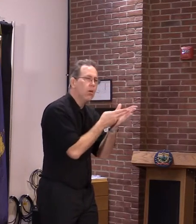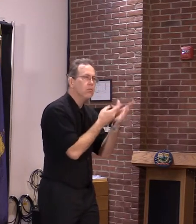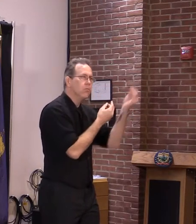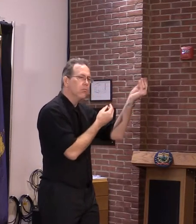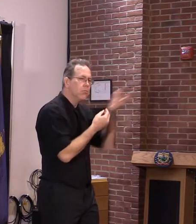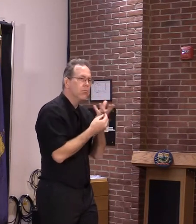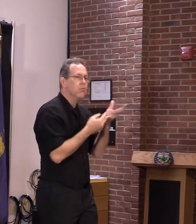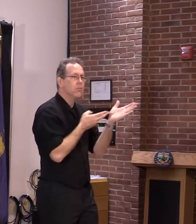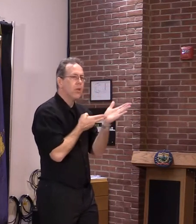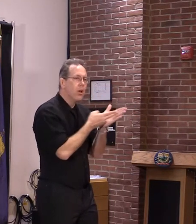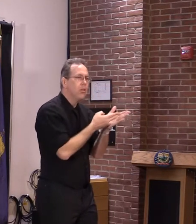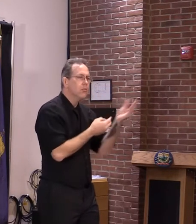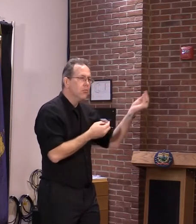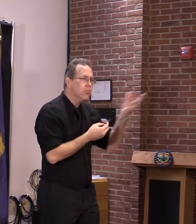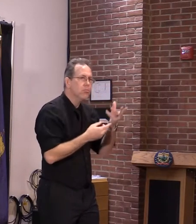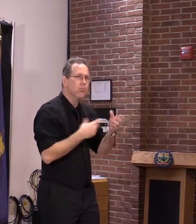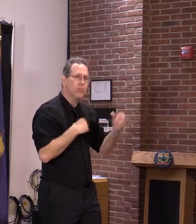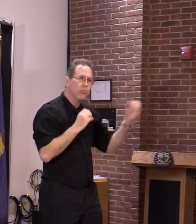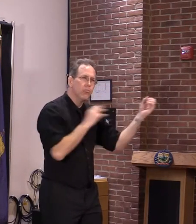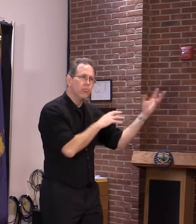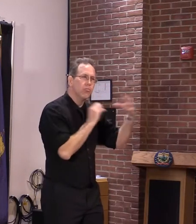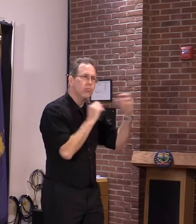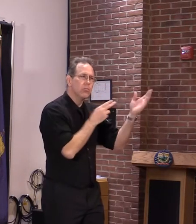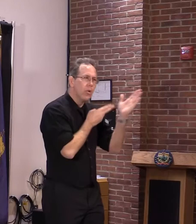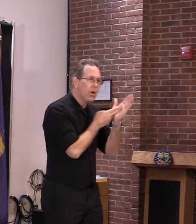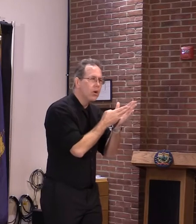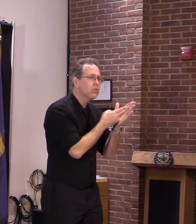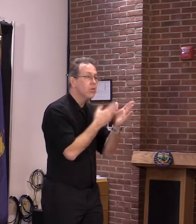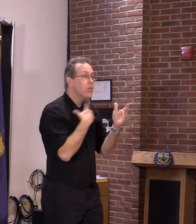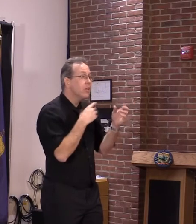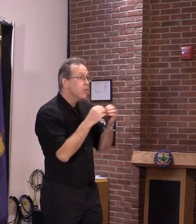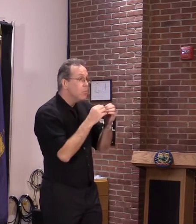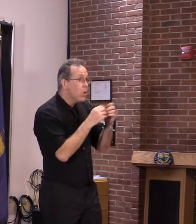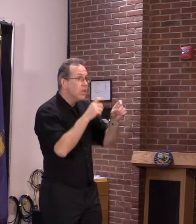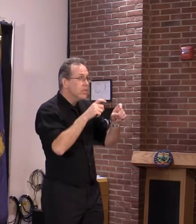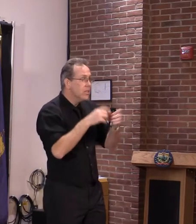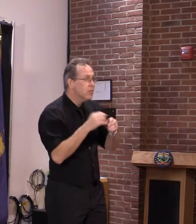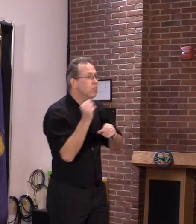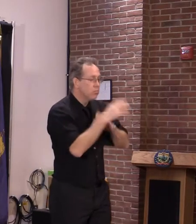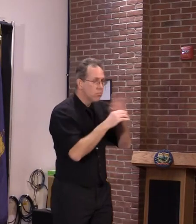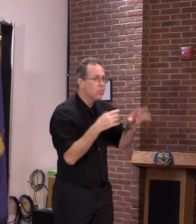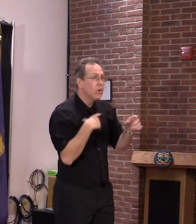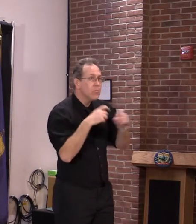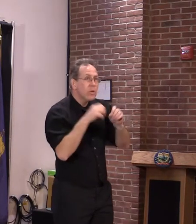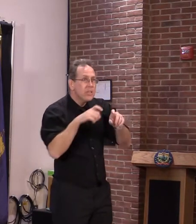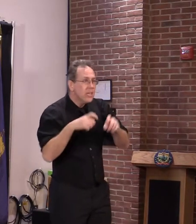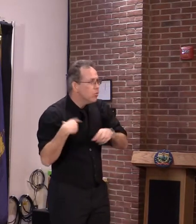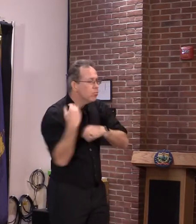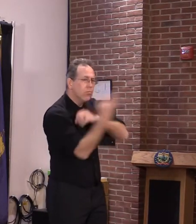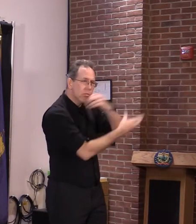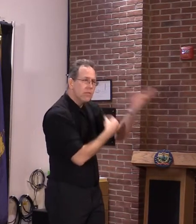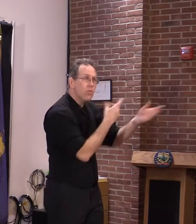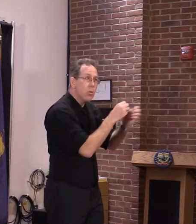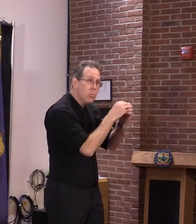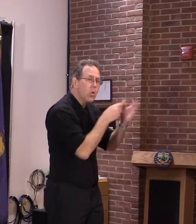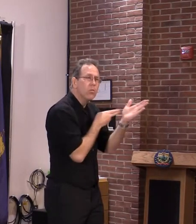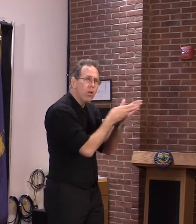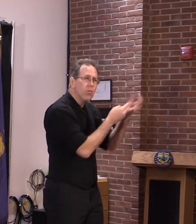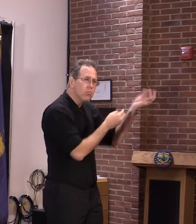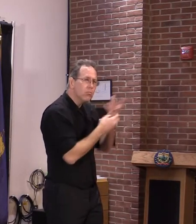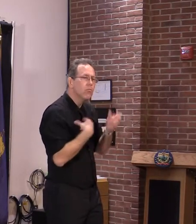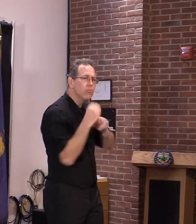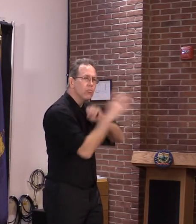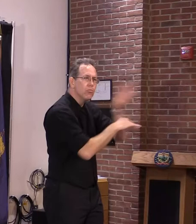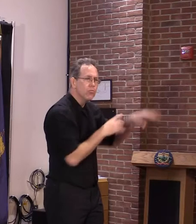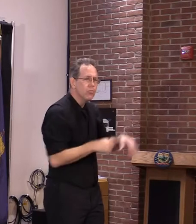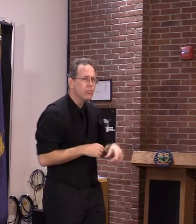more tests into the community than we did previously. Do schools have any recourse to turn kids away when it's known families